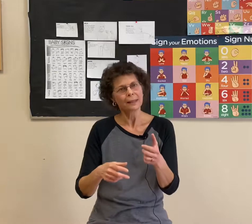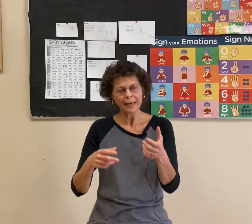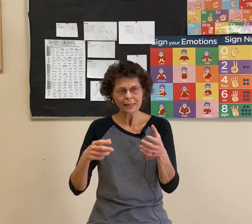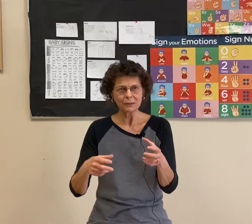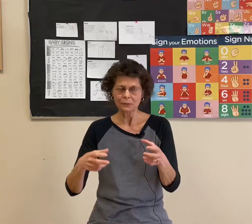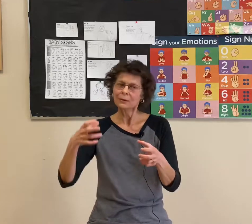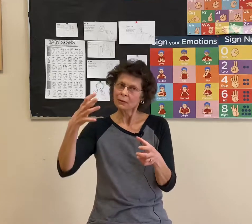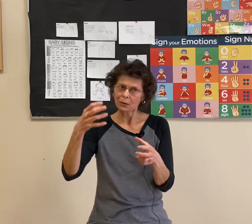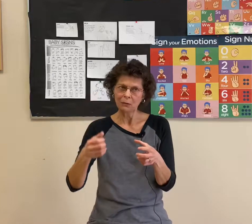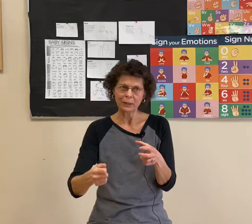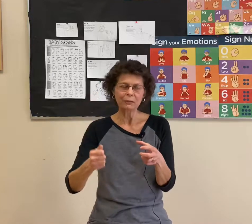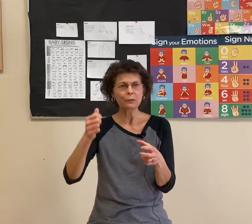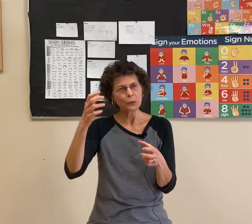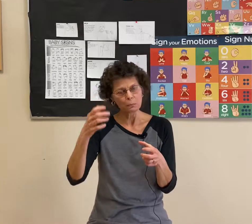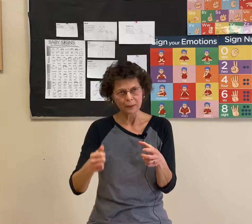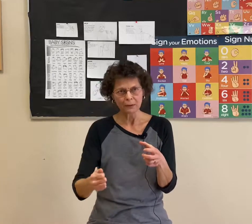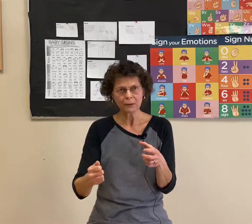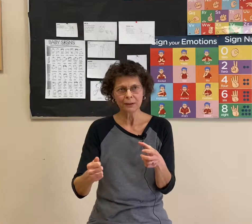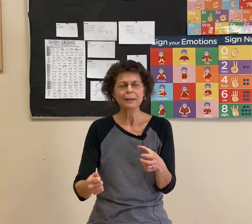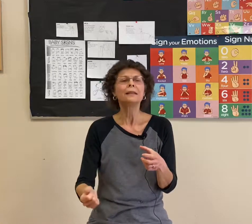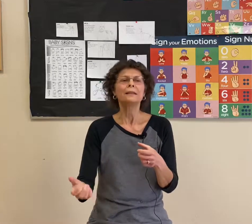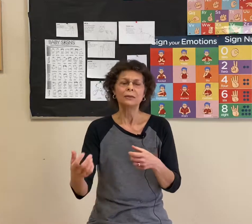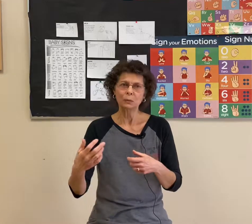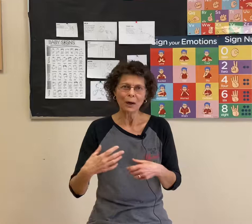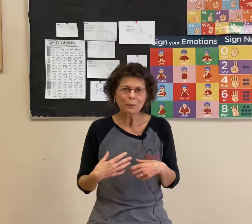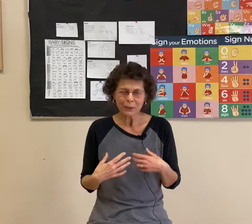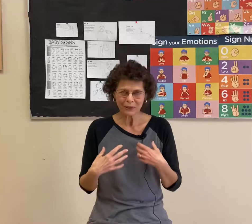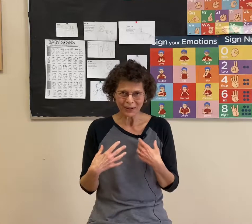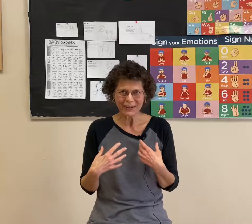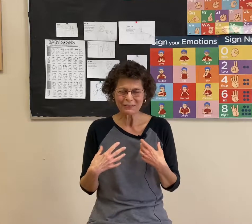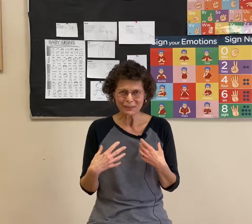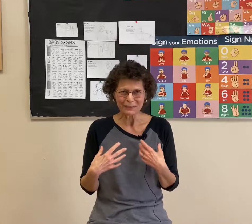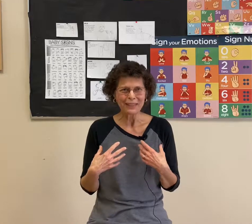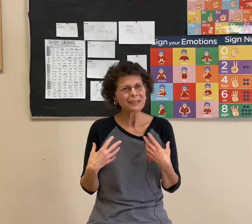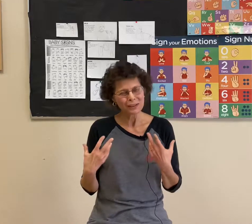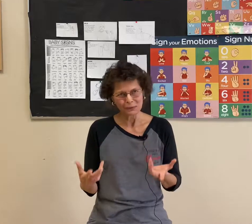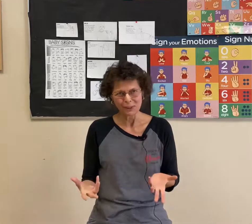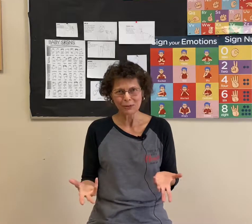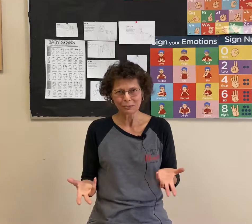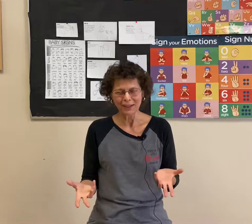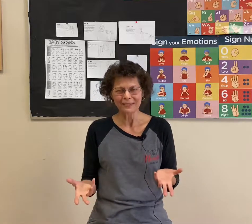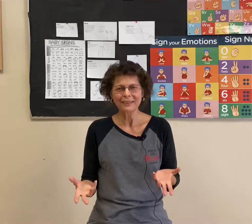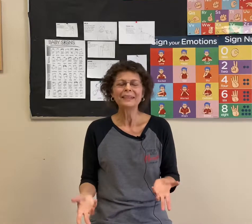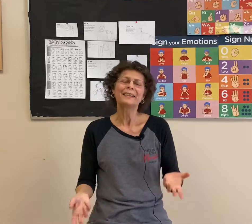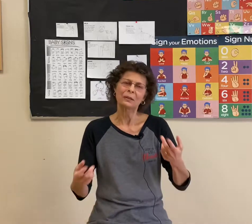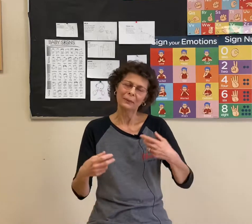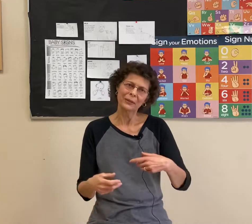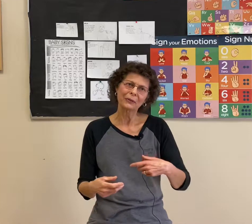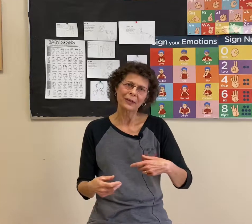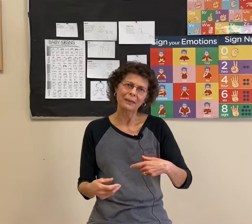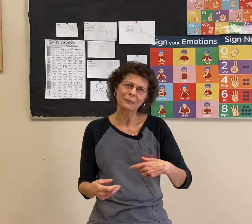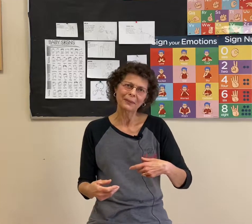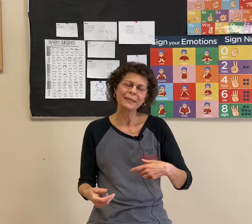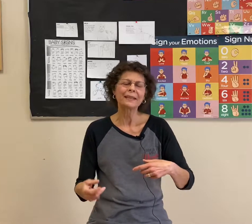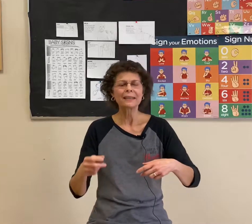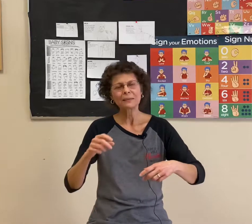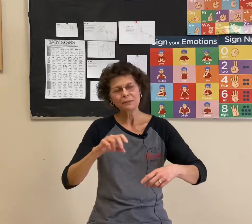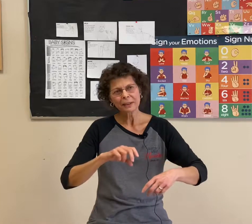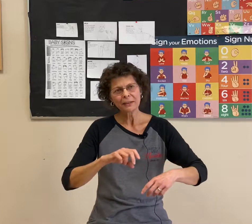Hazel, are you ready for your milk? And she'll probably crawl over to me because she wants her bottle, and I'll pick her up. And as I'm feeding her,